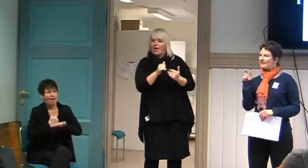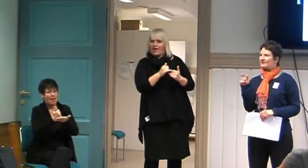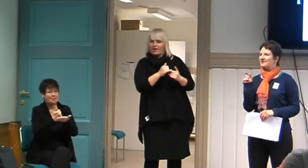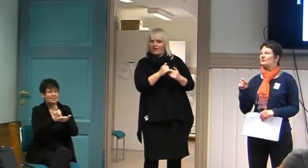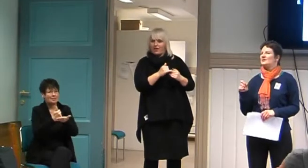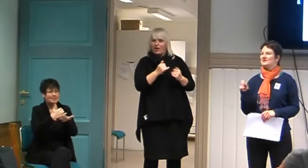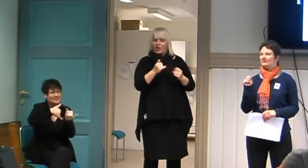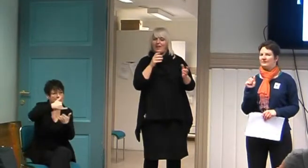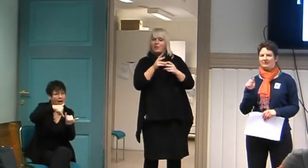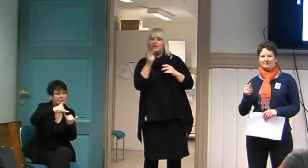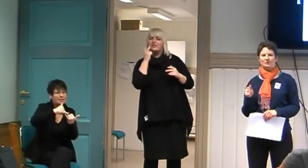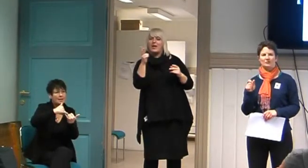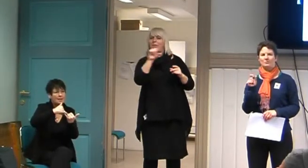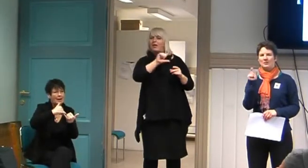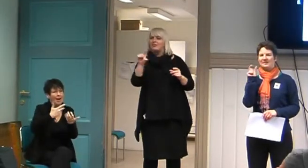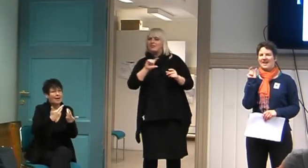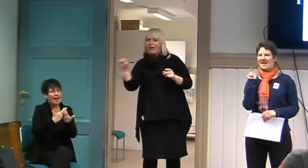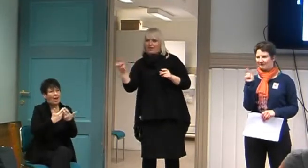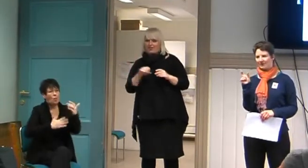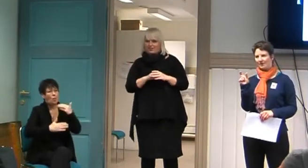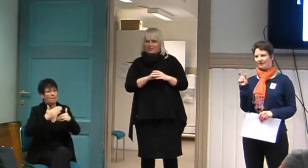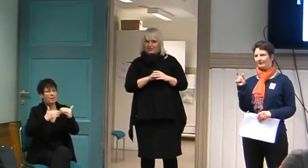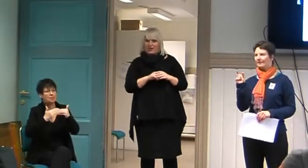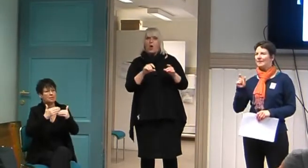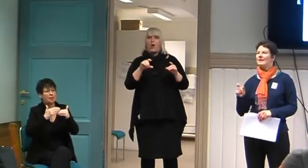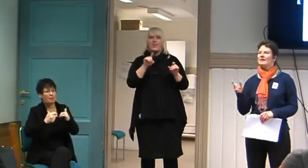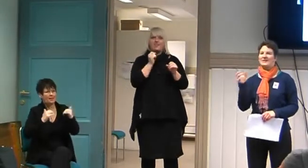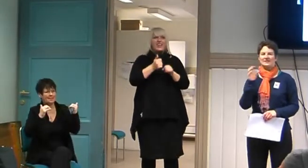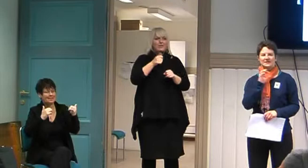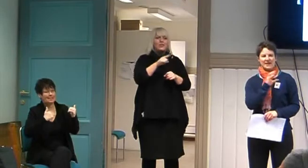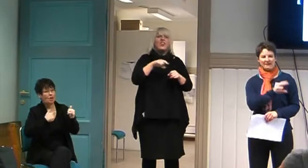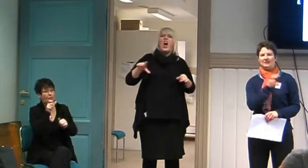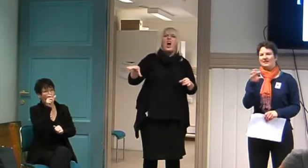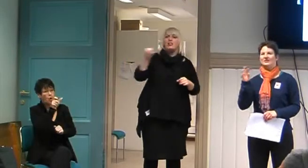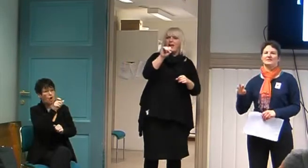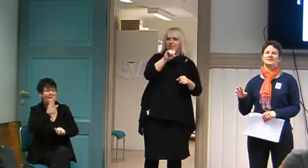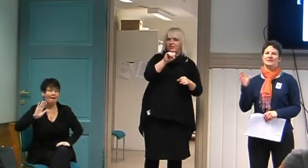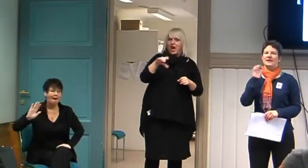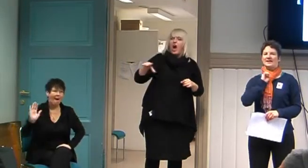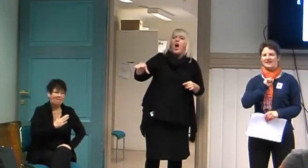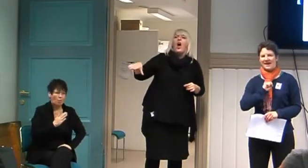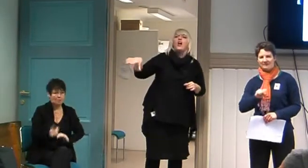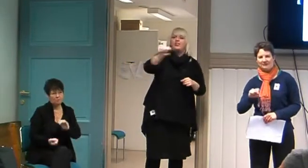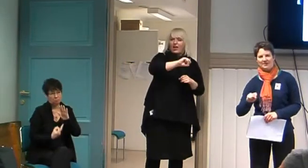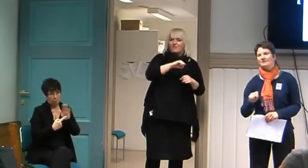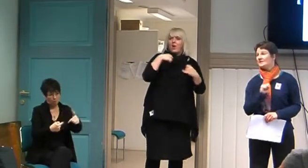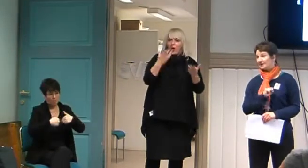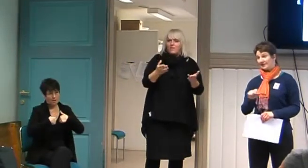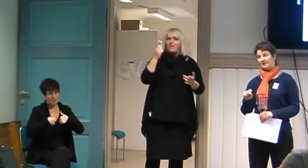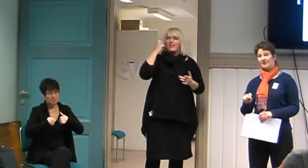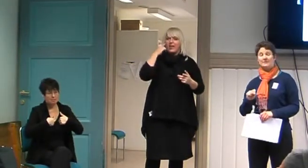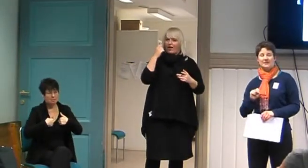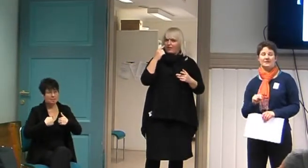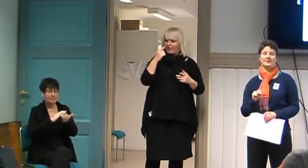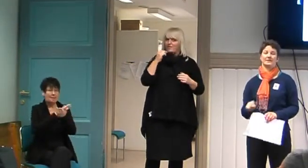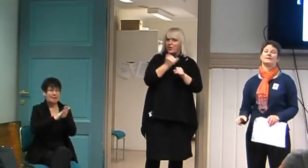the emphasis for us is very much on the word everyone. That's every nationality and every